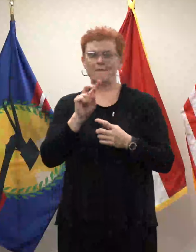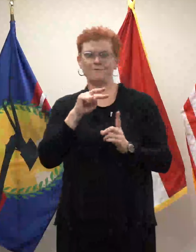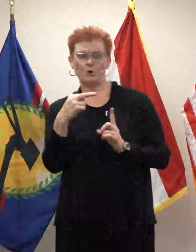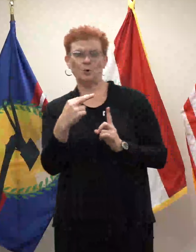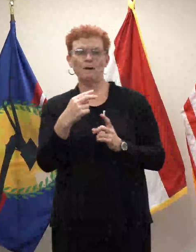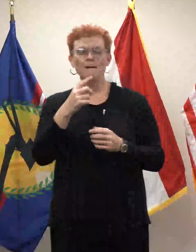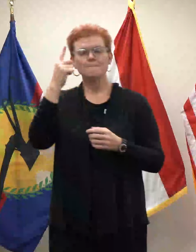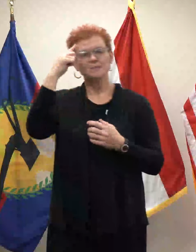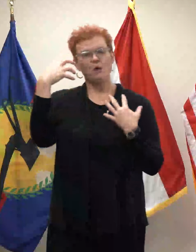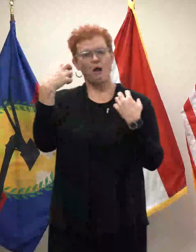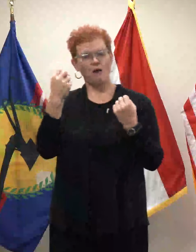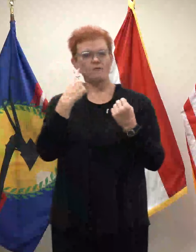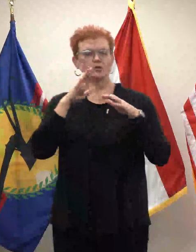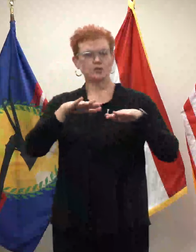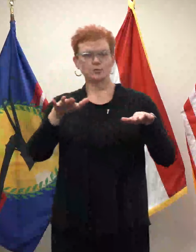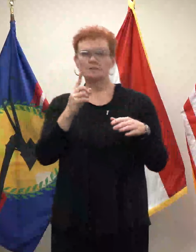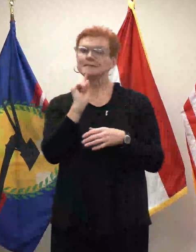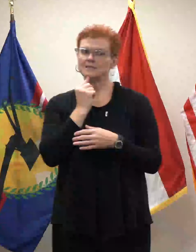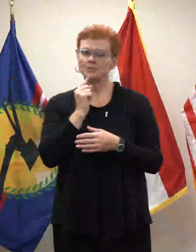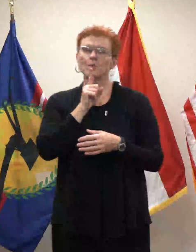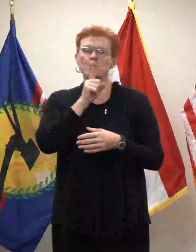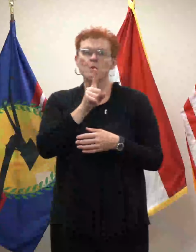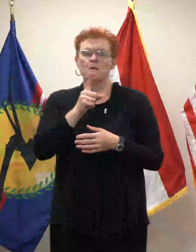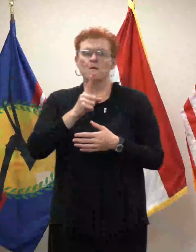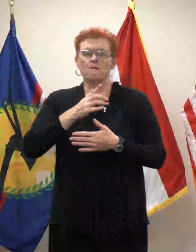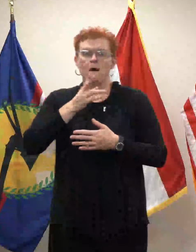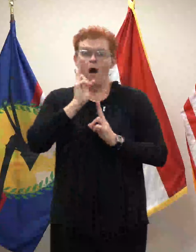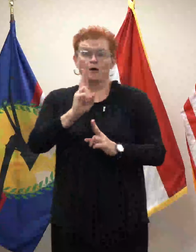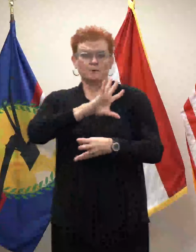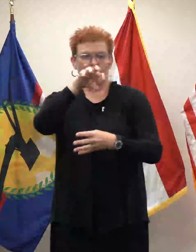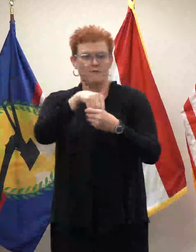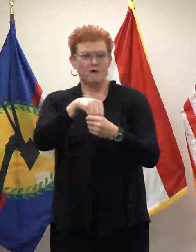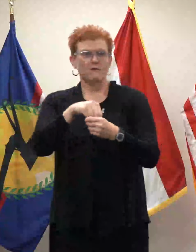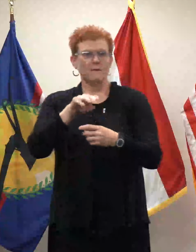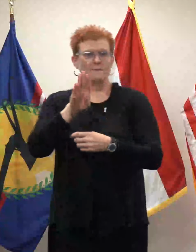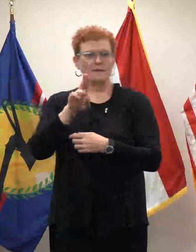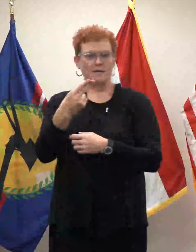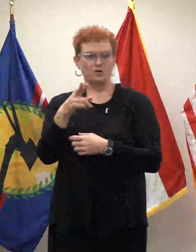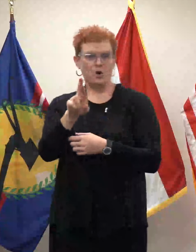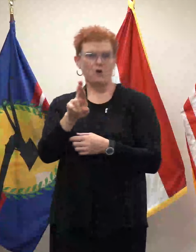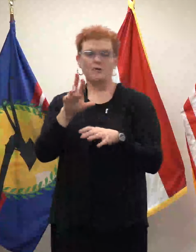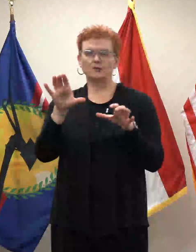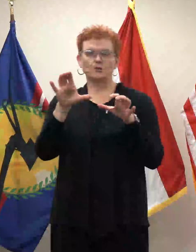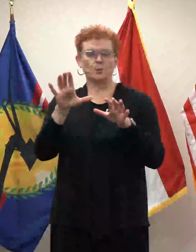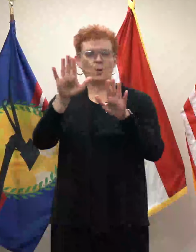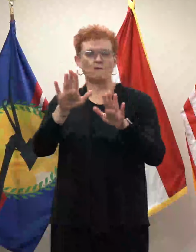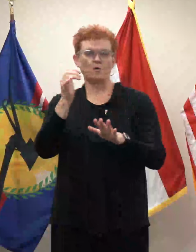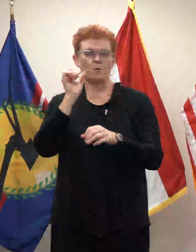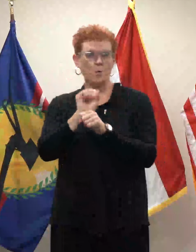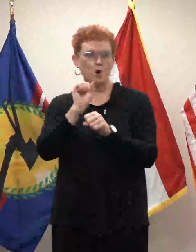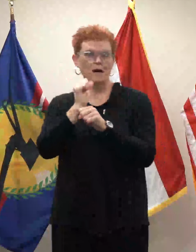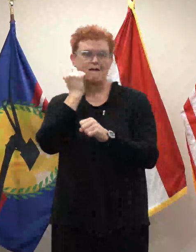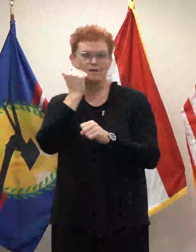we really appreciate being a part of the community and the network of care. There are many other providers, not just BHR, that do wonderful work every day, and we want to make